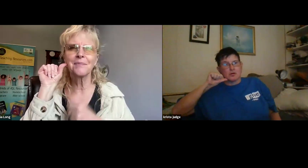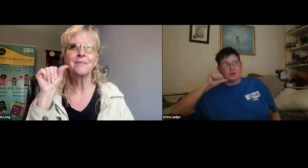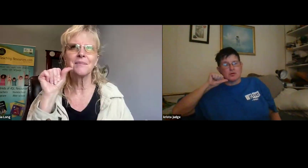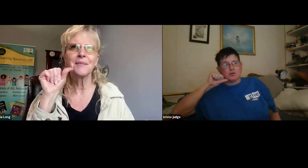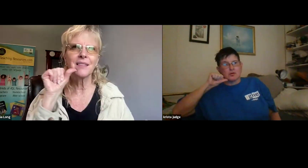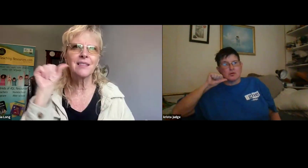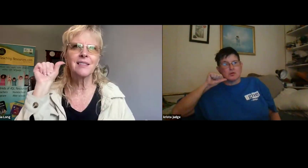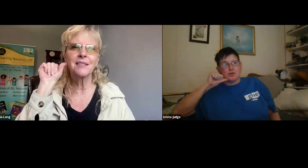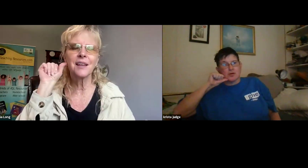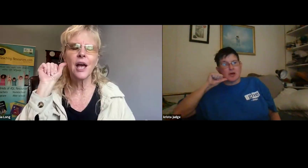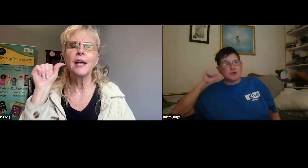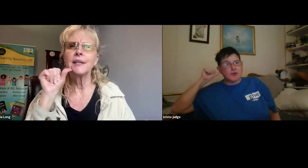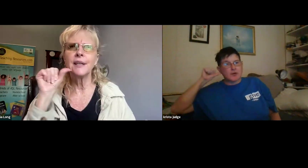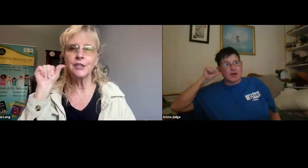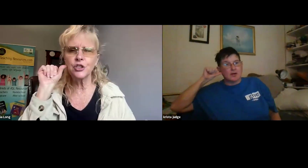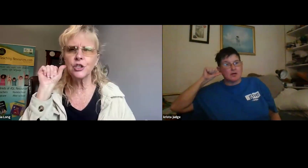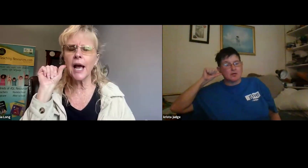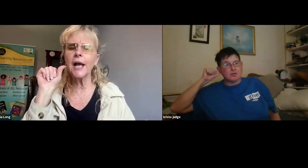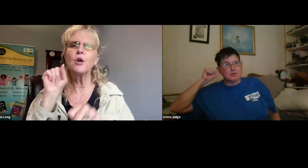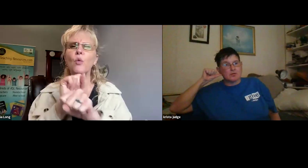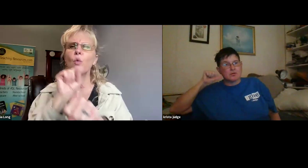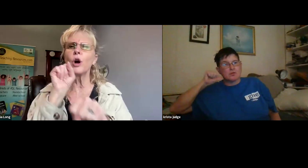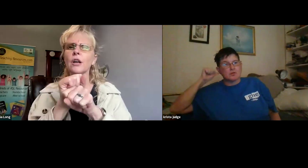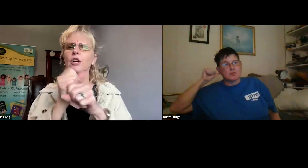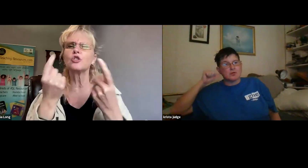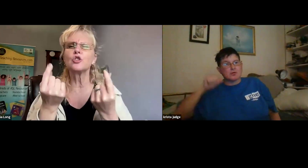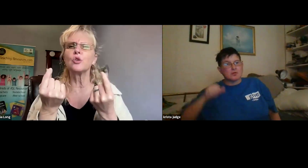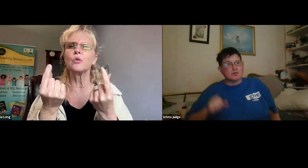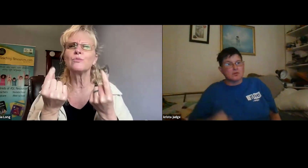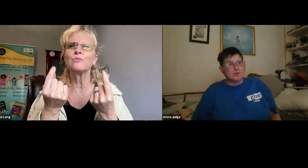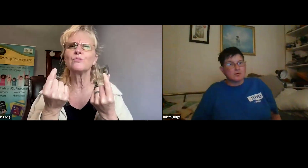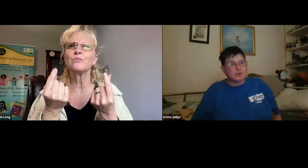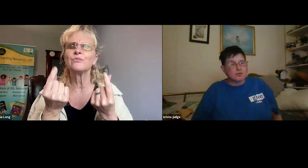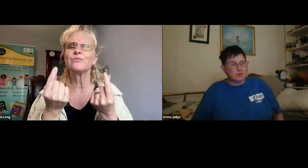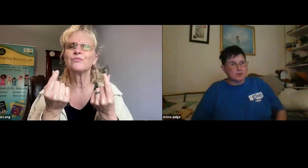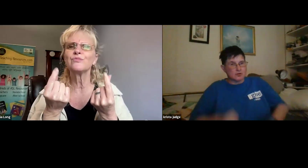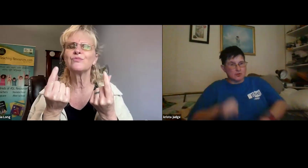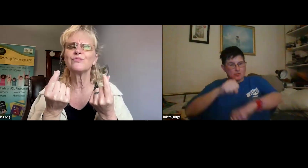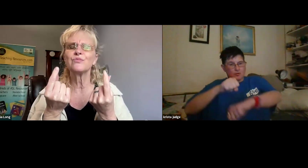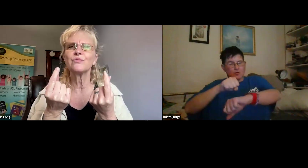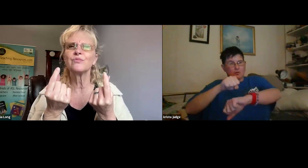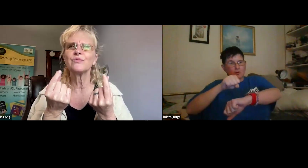thumb. Yesterday. Yesterday, work, do.